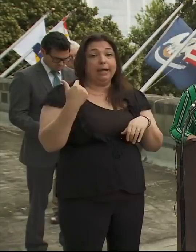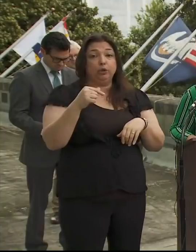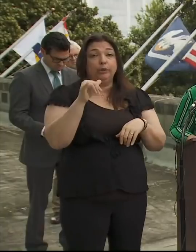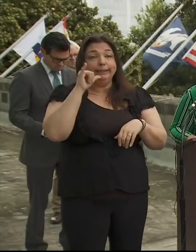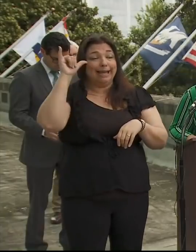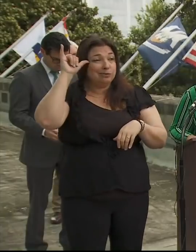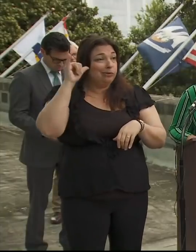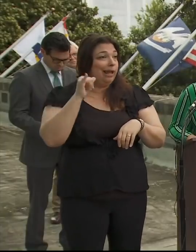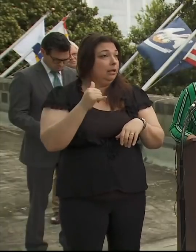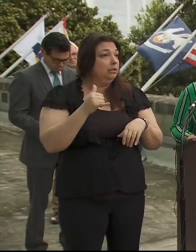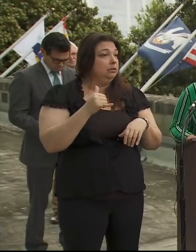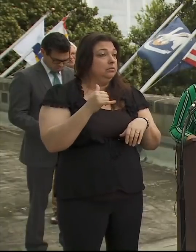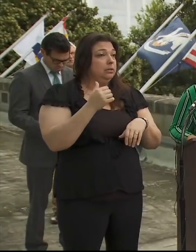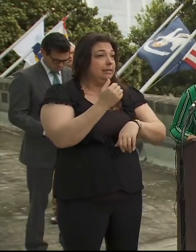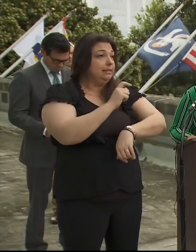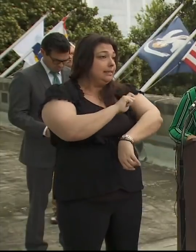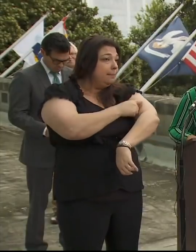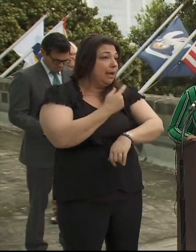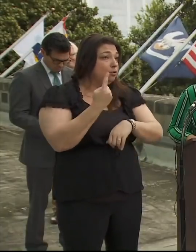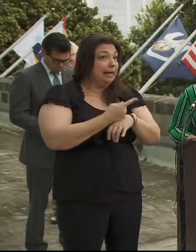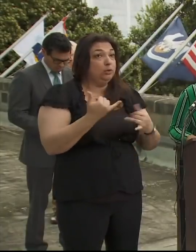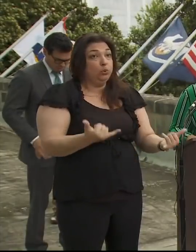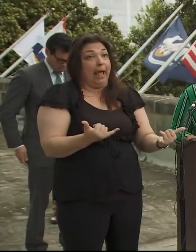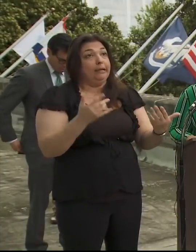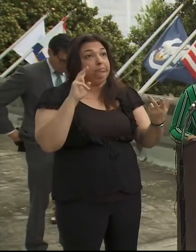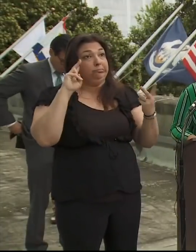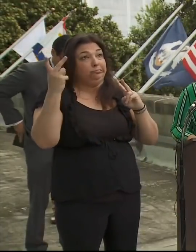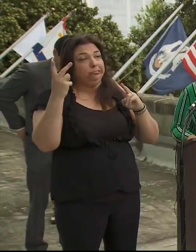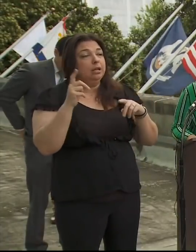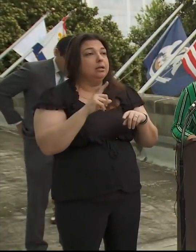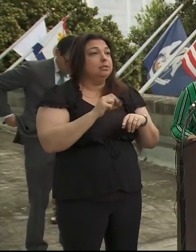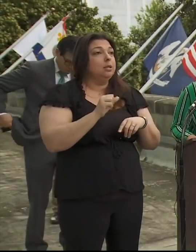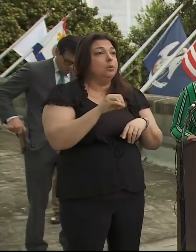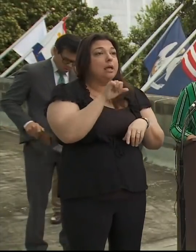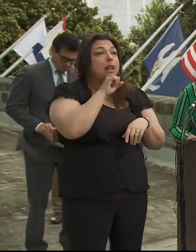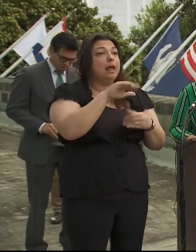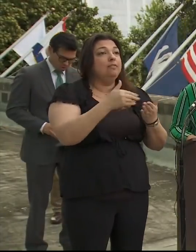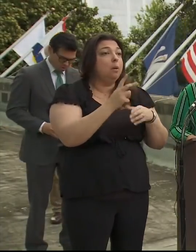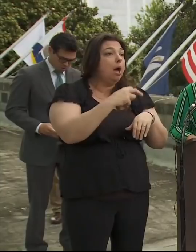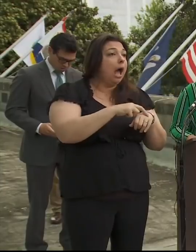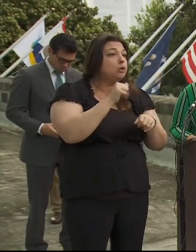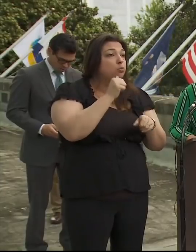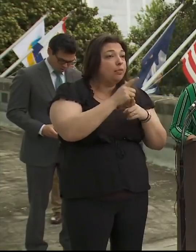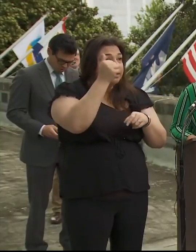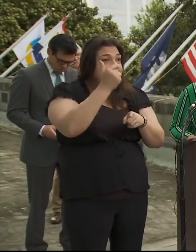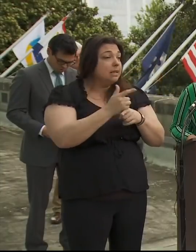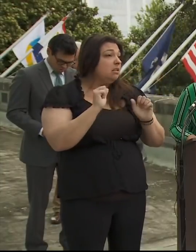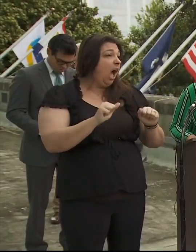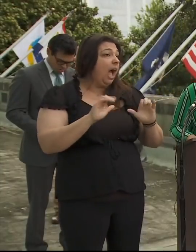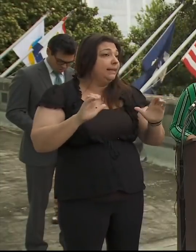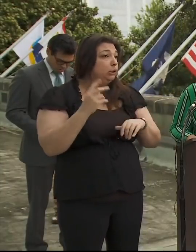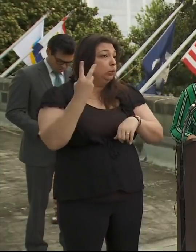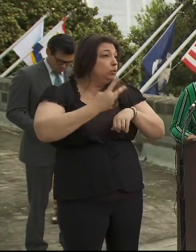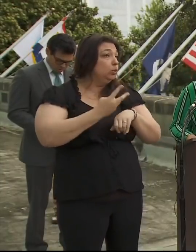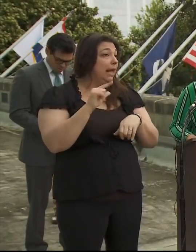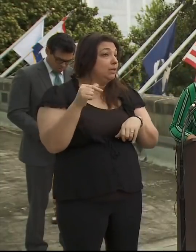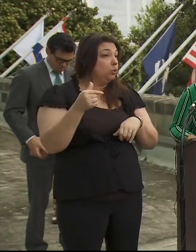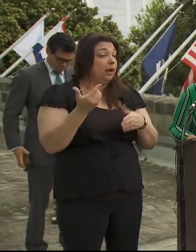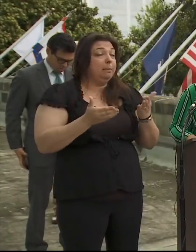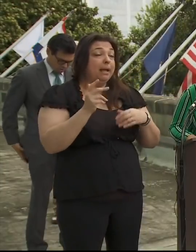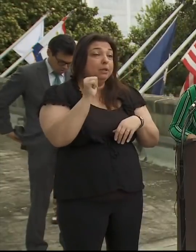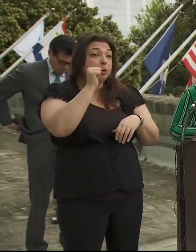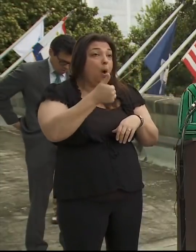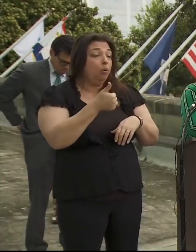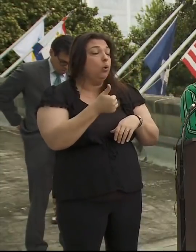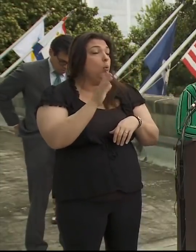on yesterday, and St. Patrick's Day is today. So I said, to love on my Irish brothers and sisters, I can go for 2 days in a row and may do it